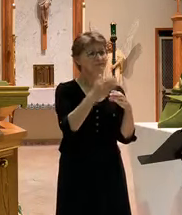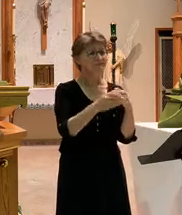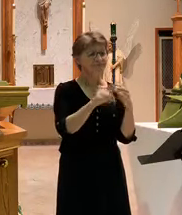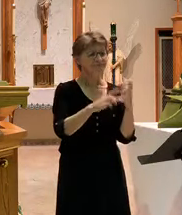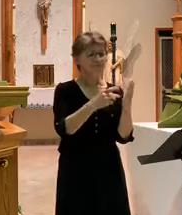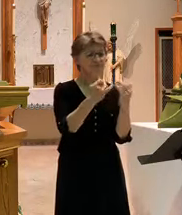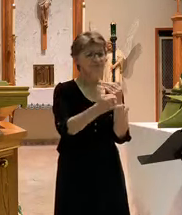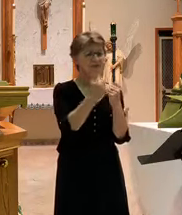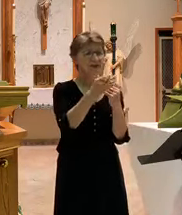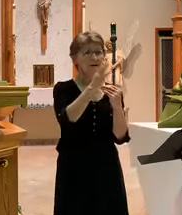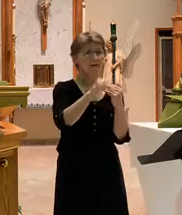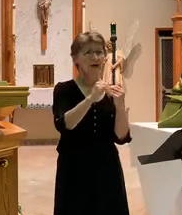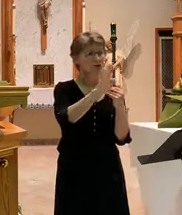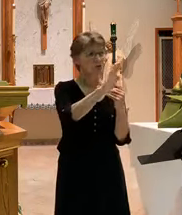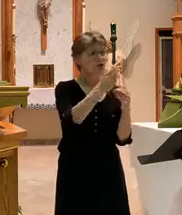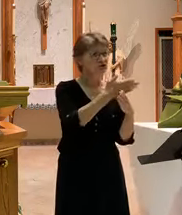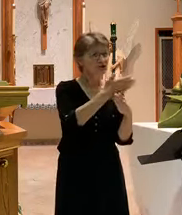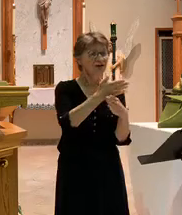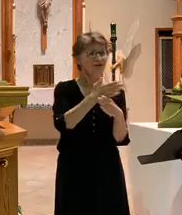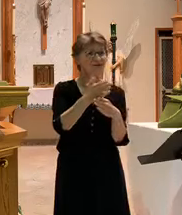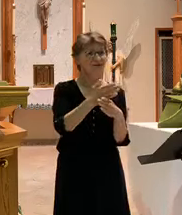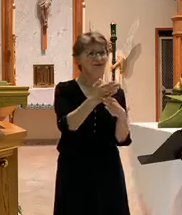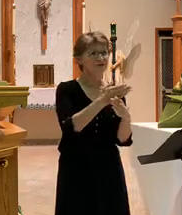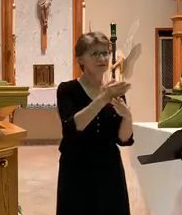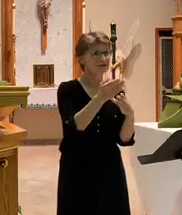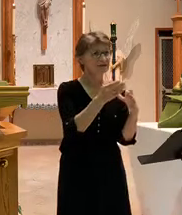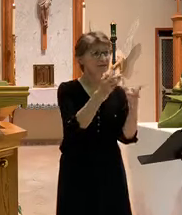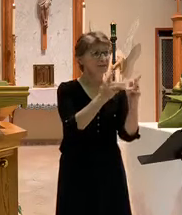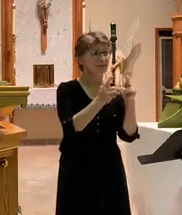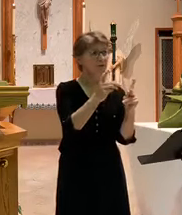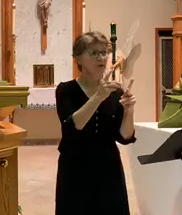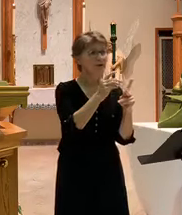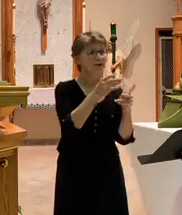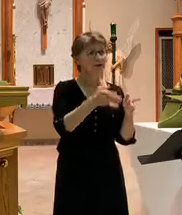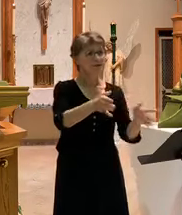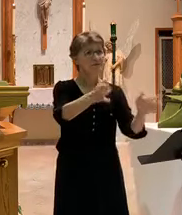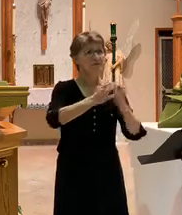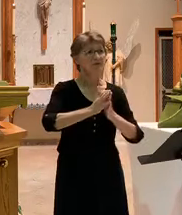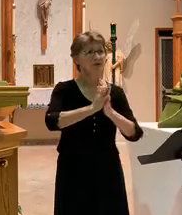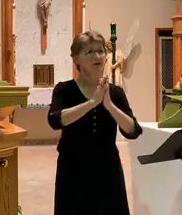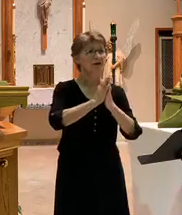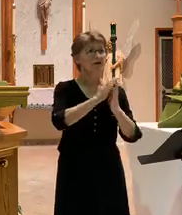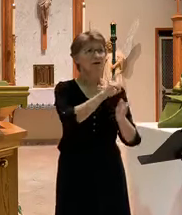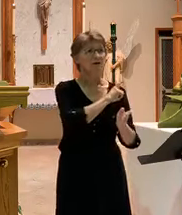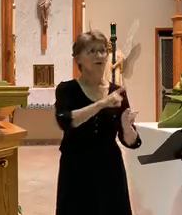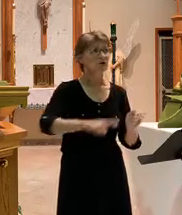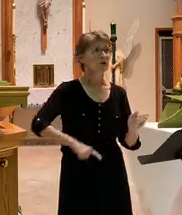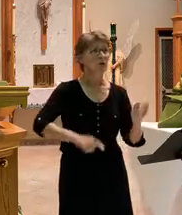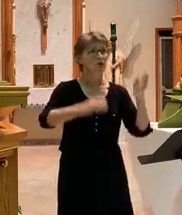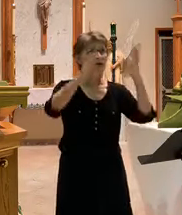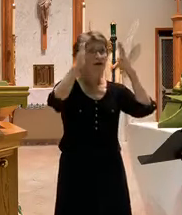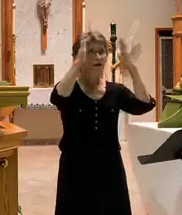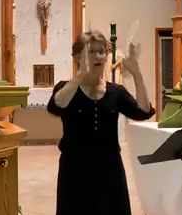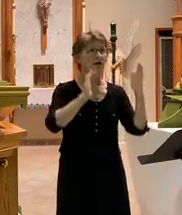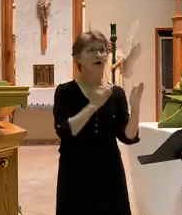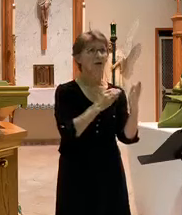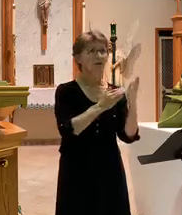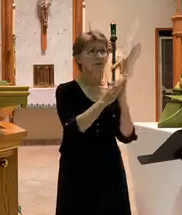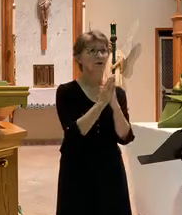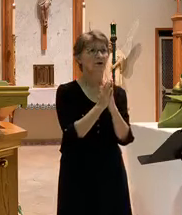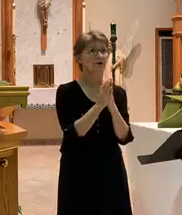project by the generosity of our people and alumni, let us pray to the Lord. Lord, hear our